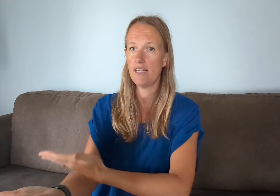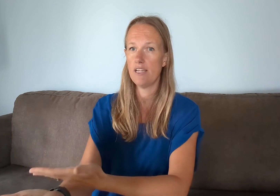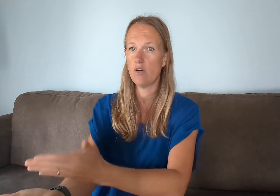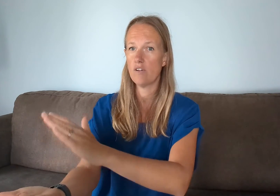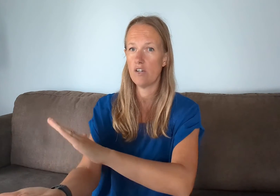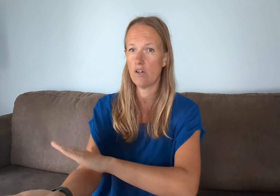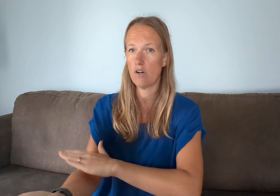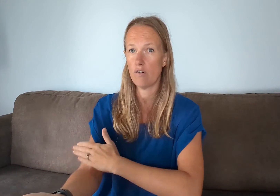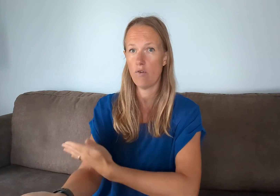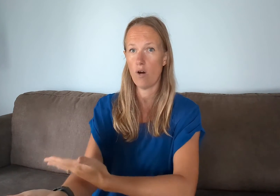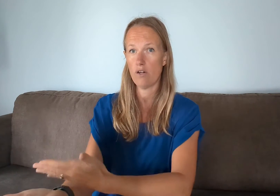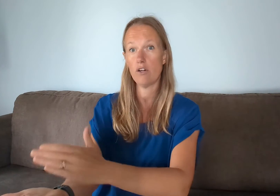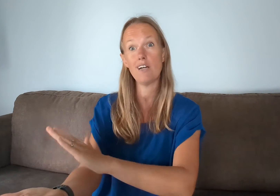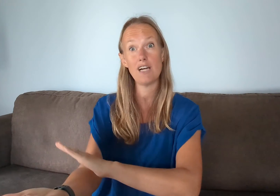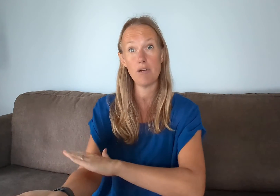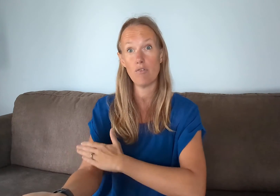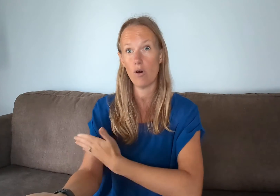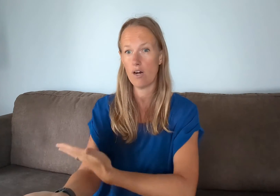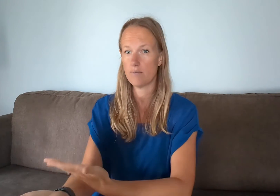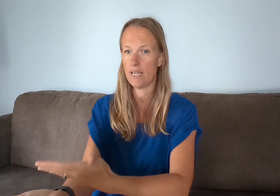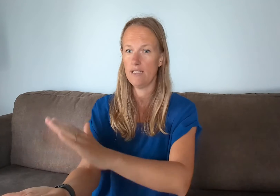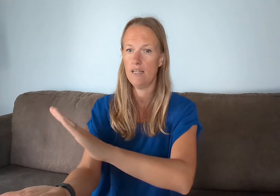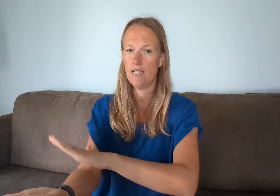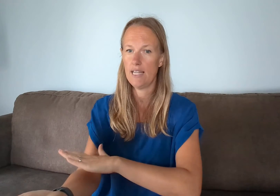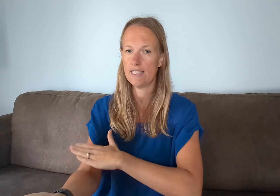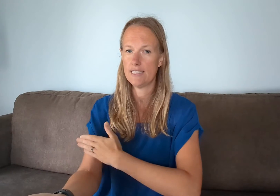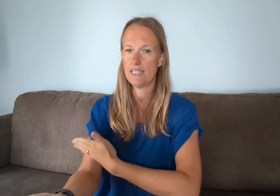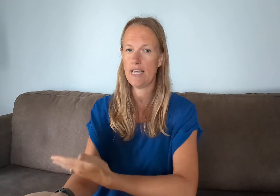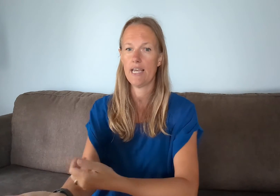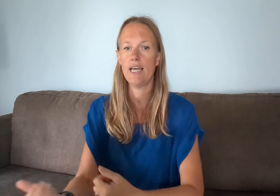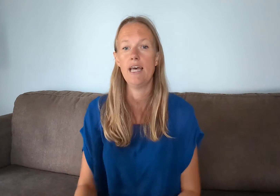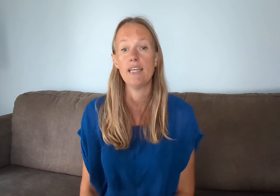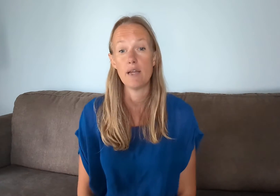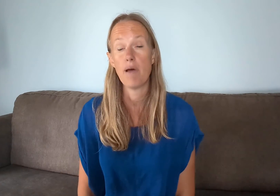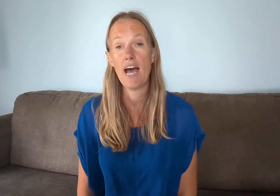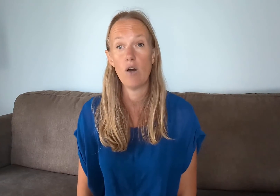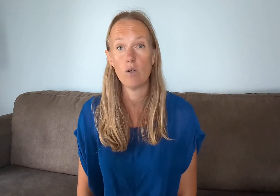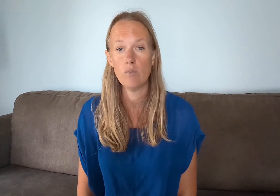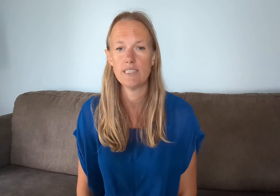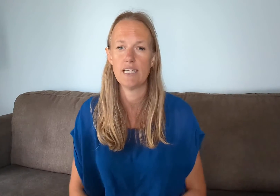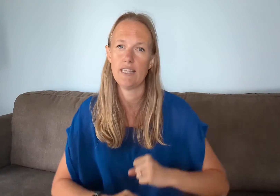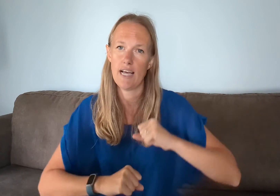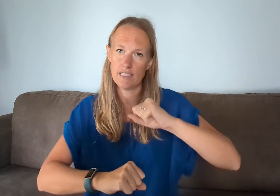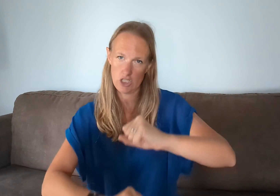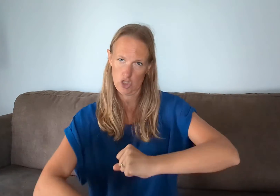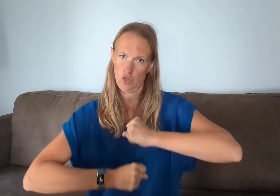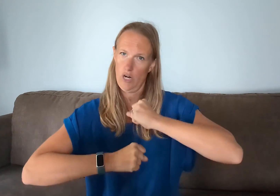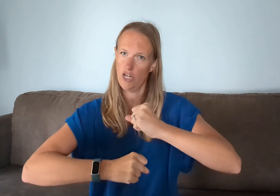melody over your non-dominant forearm, okay? Let us sing. And then power, once again, that's strength